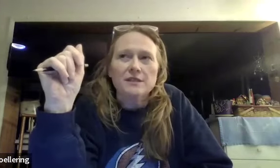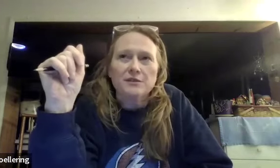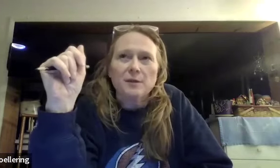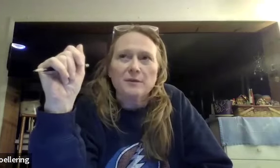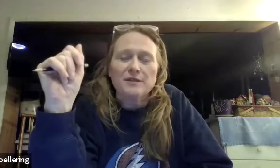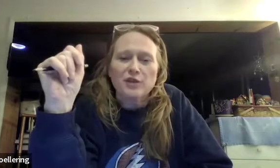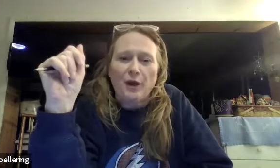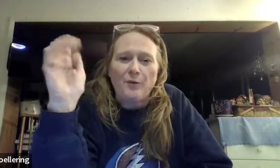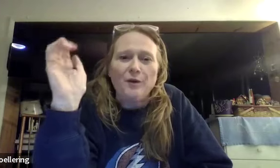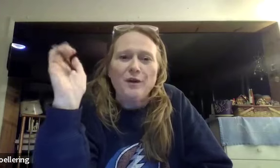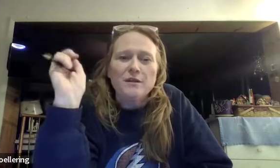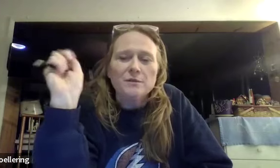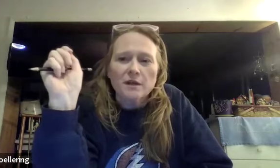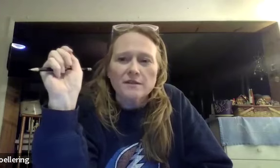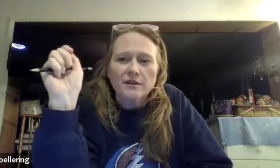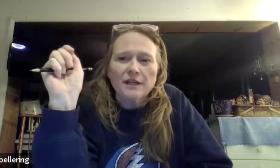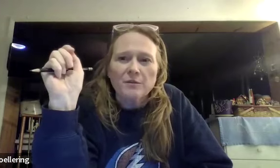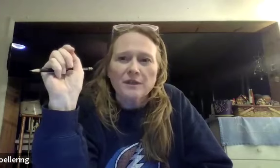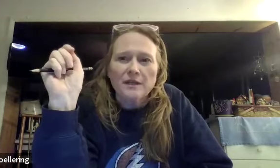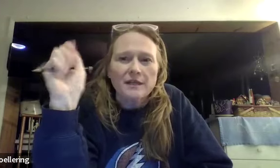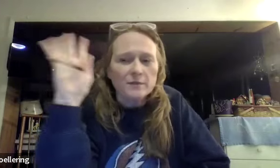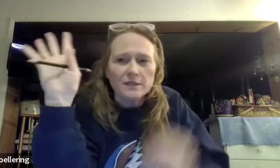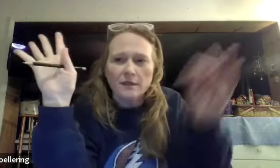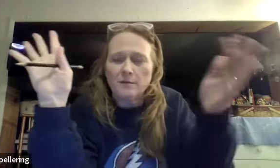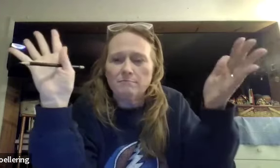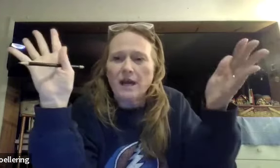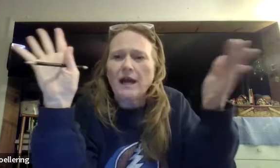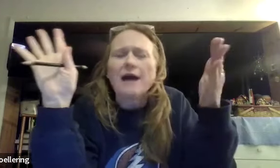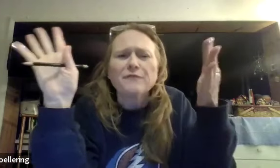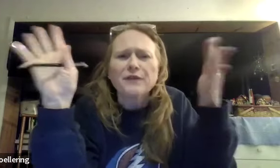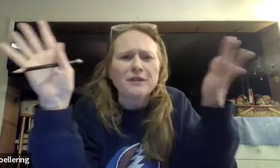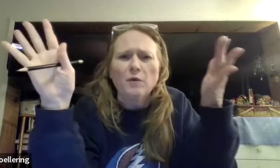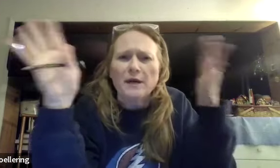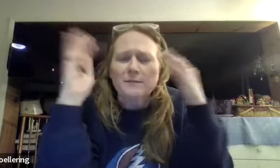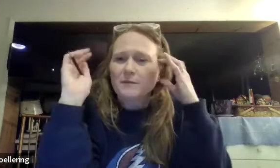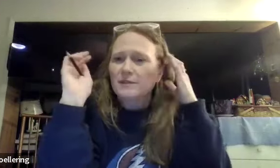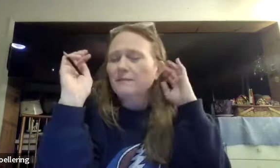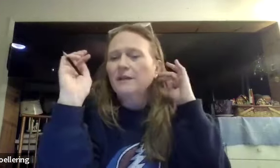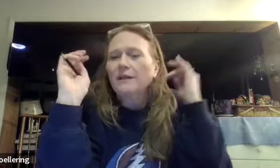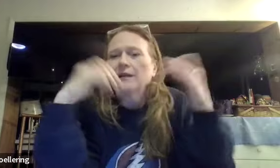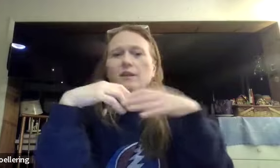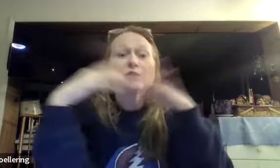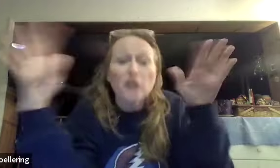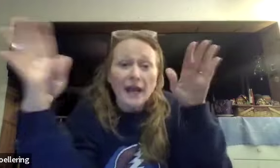Center a couple of years ago to a concert and I realized and it was I forget who it was, but it was